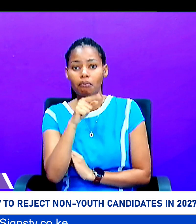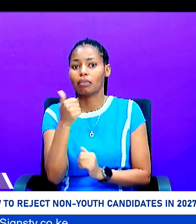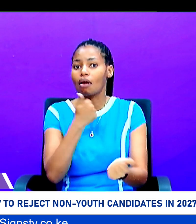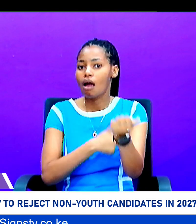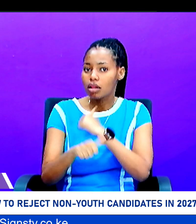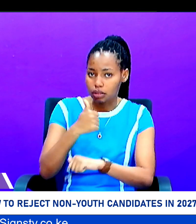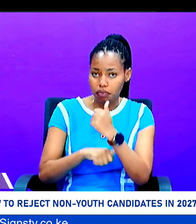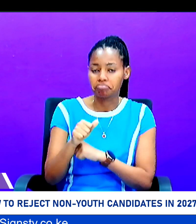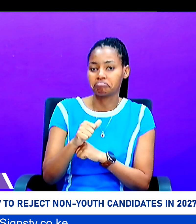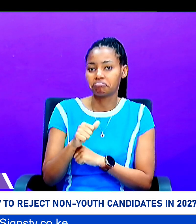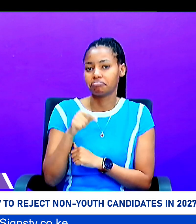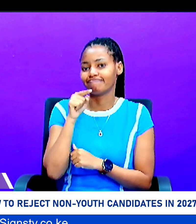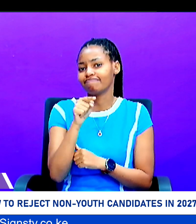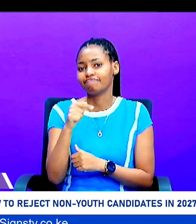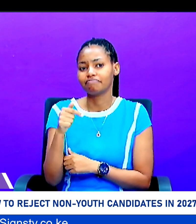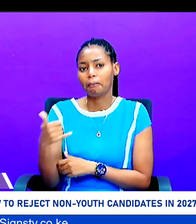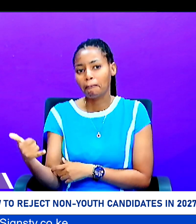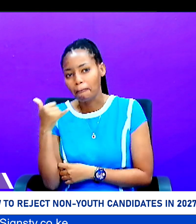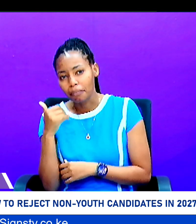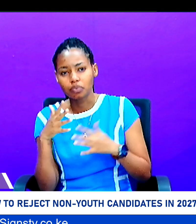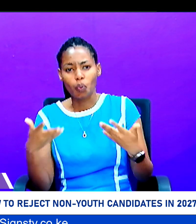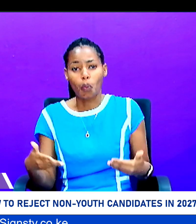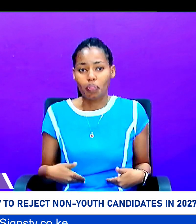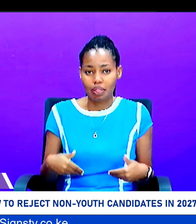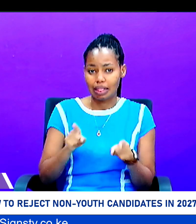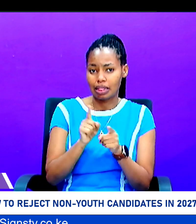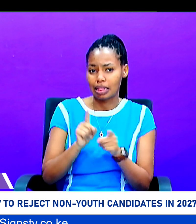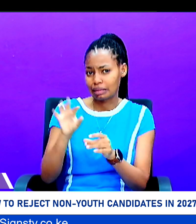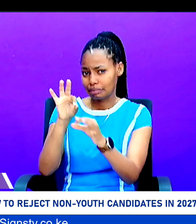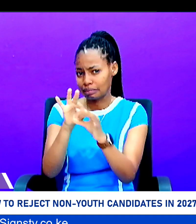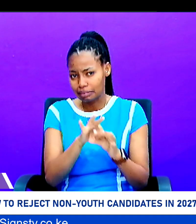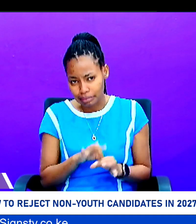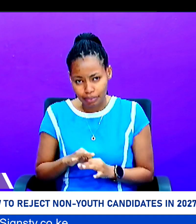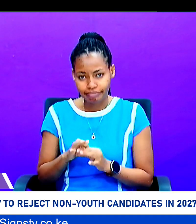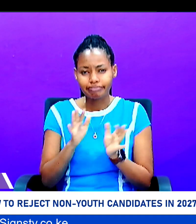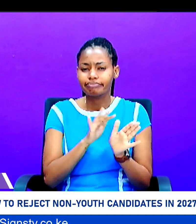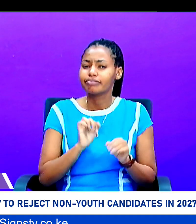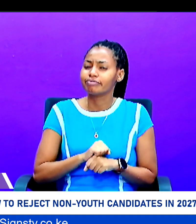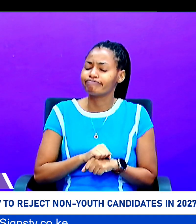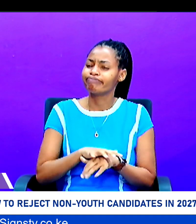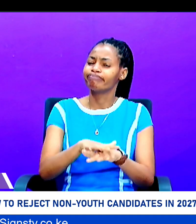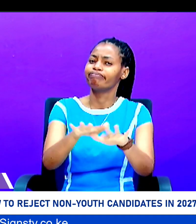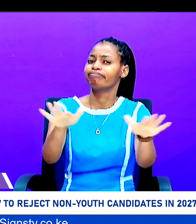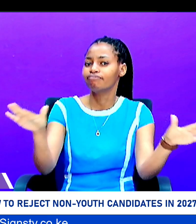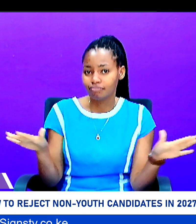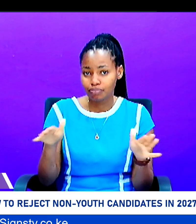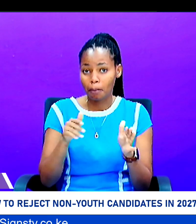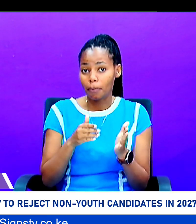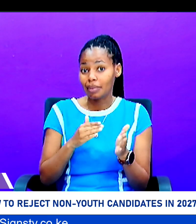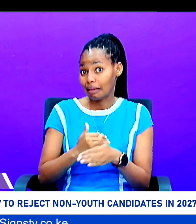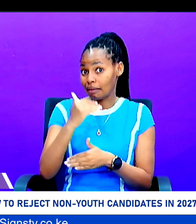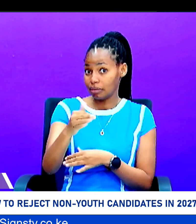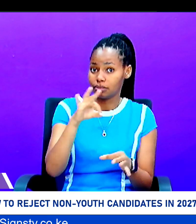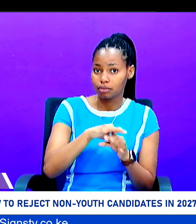During the gathering, the activists outlined their commitment to mobilizing the youth vote to influence